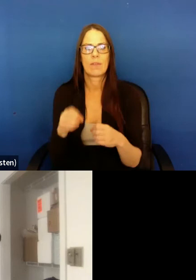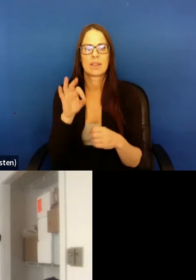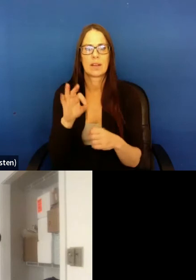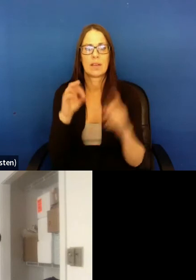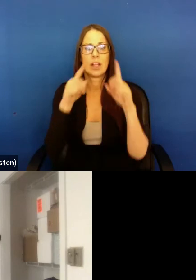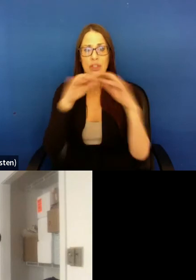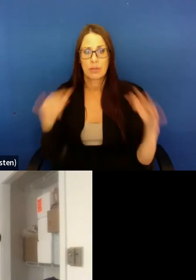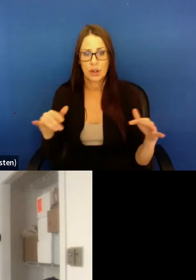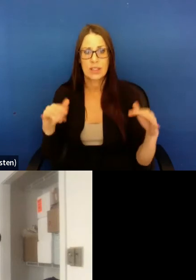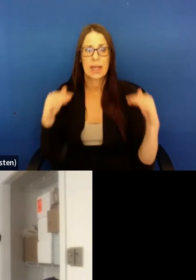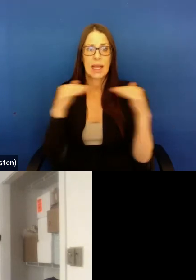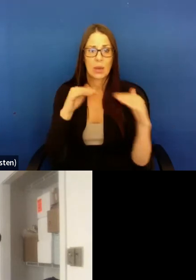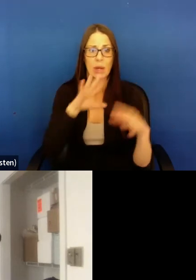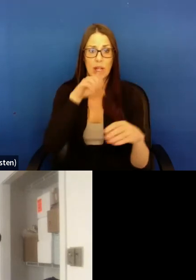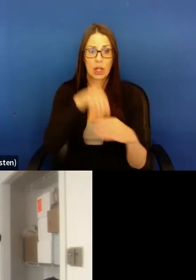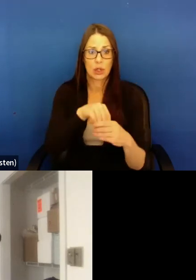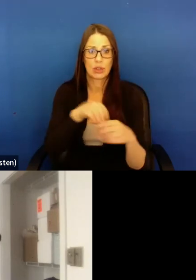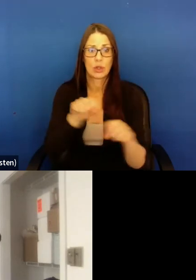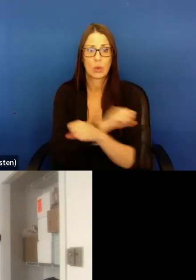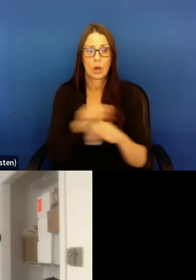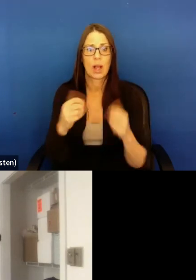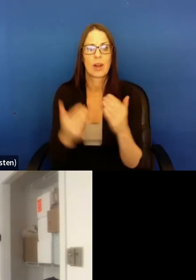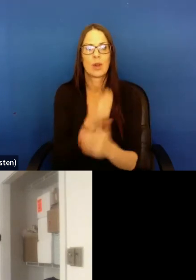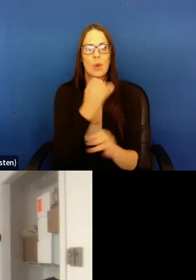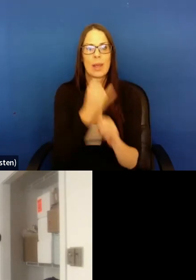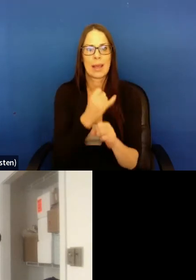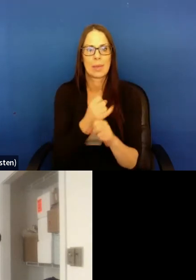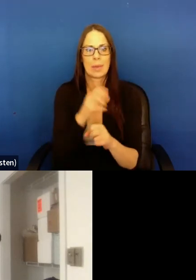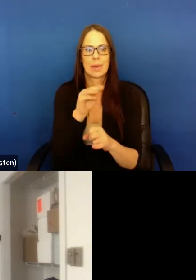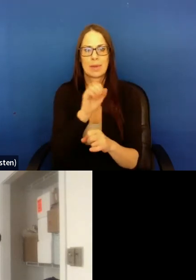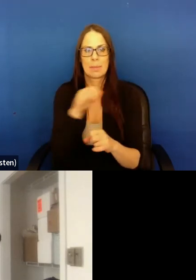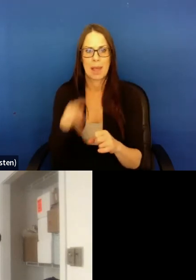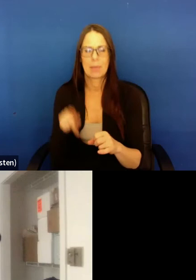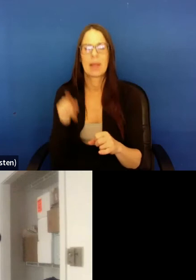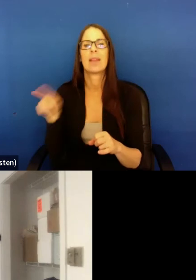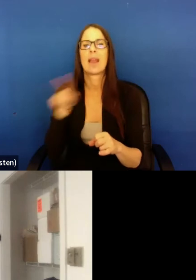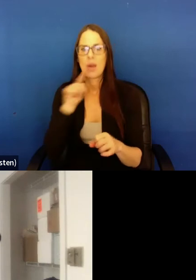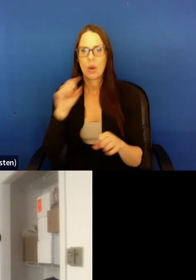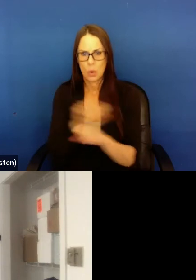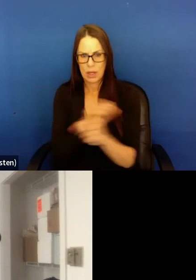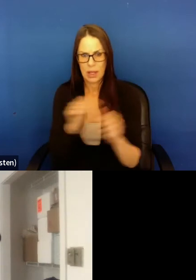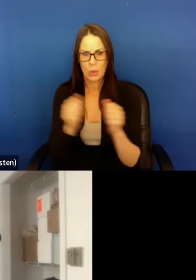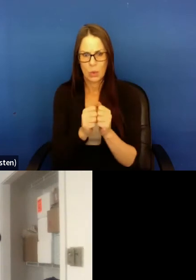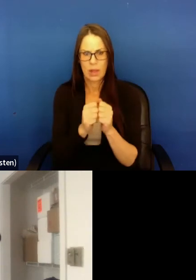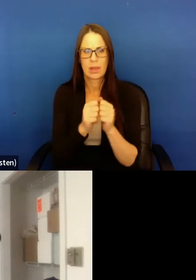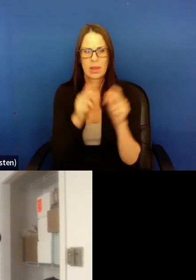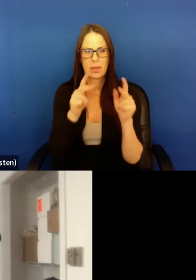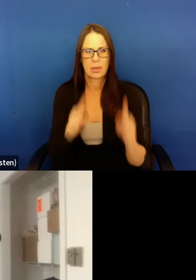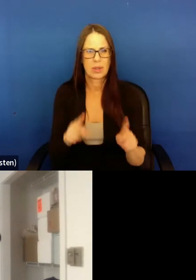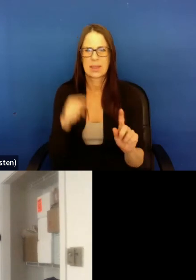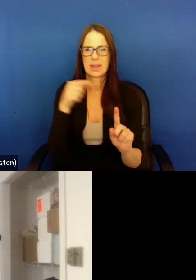and Inclusion to work on a new campus map. They are working with someone within